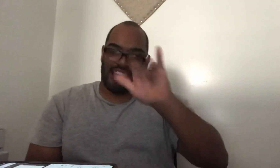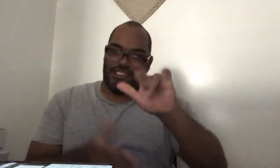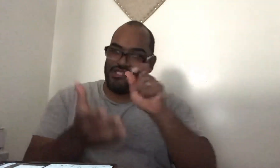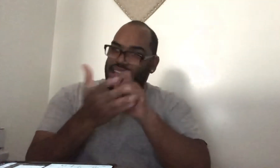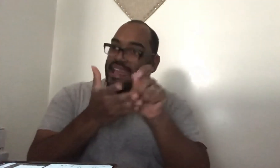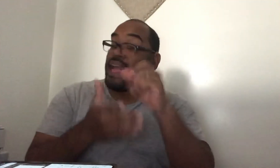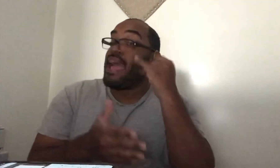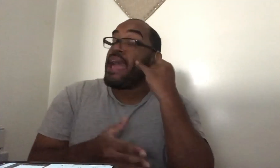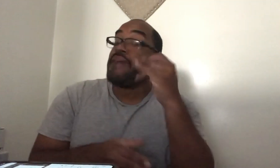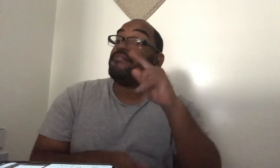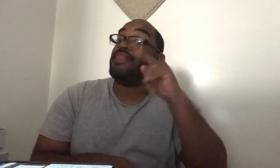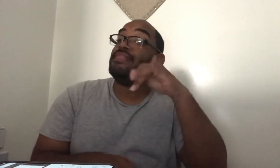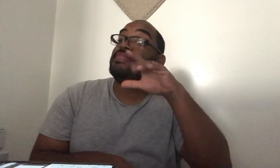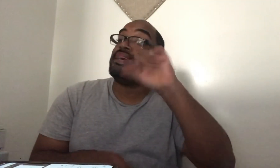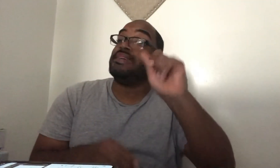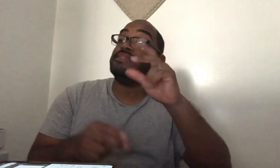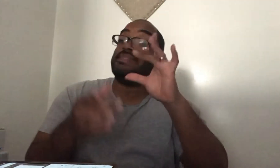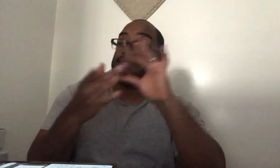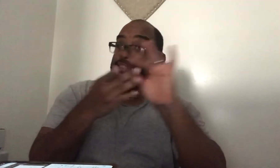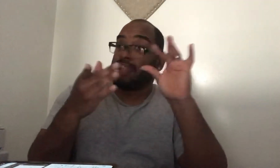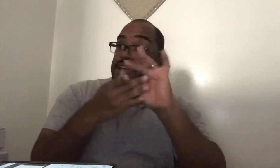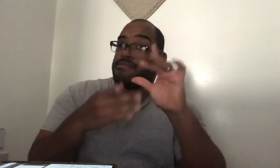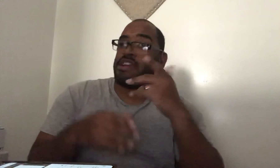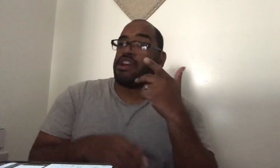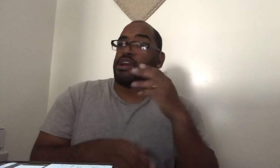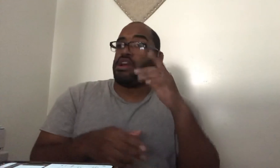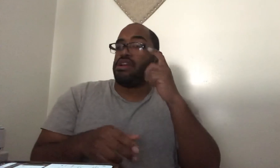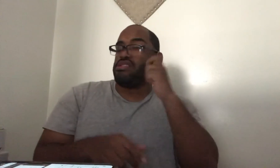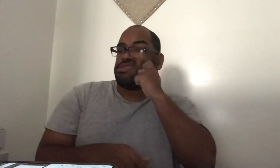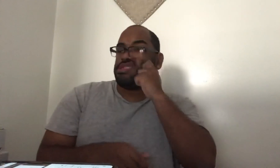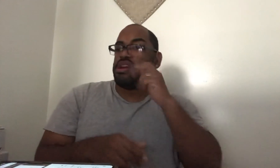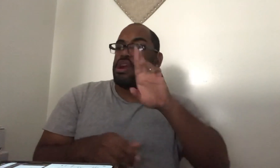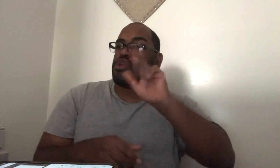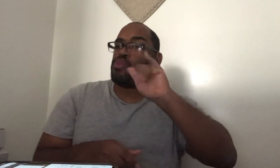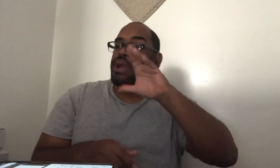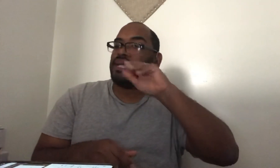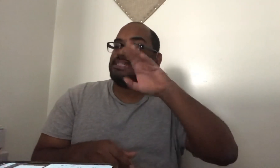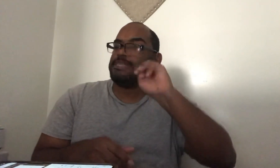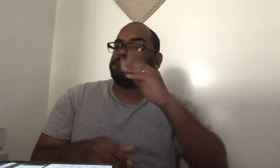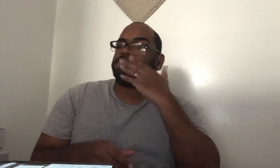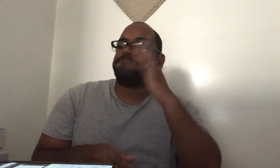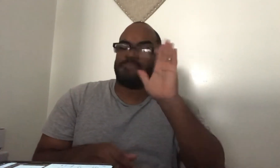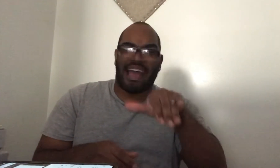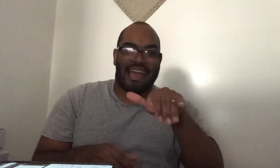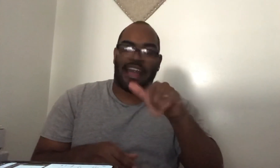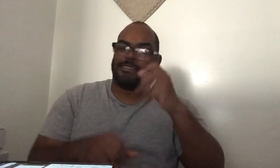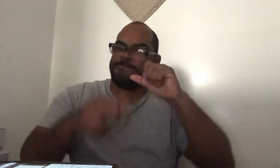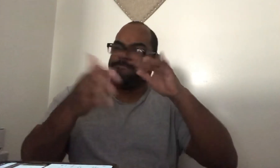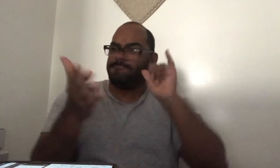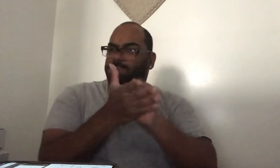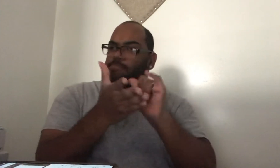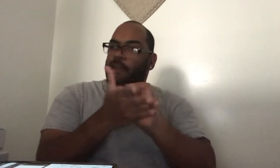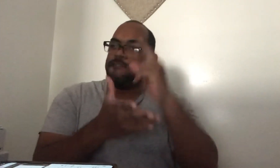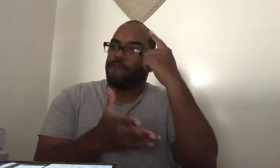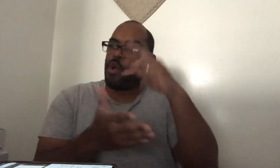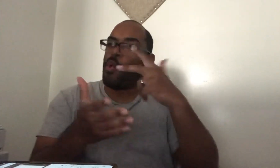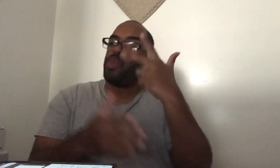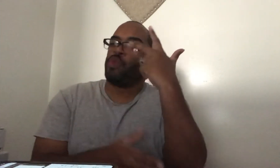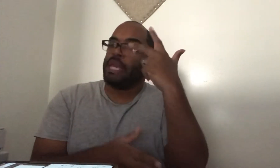like racism is bad, you probably couldn't do that in a 3-page paper, because there are more reasons that racism